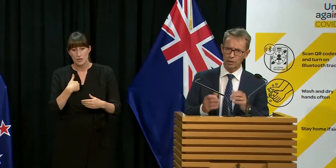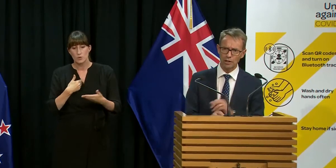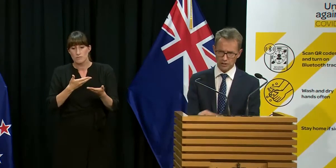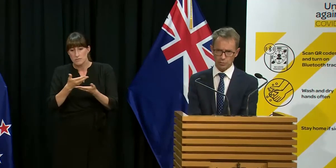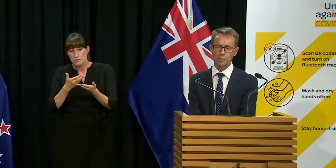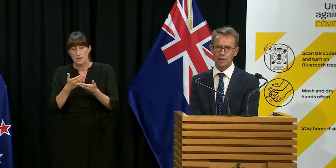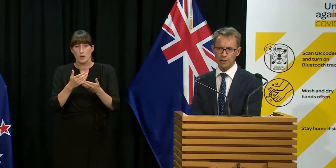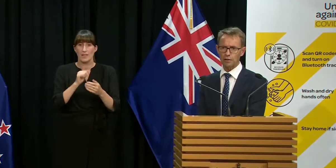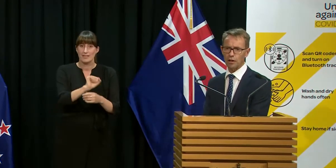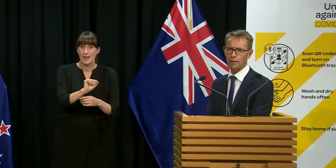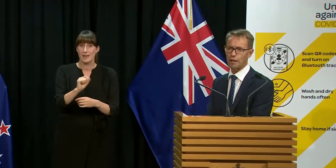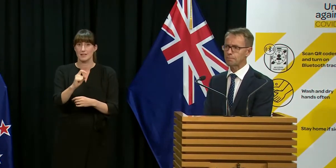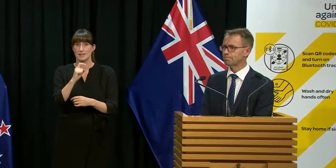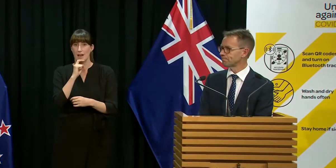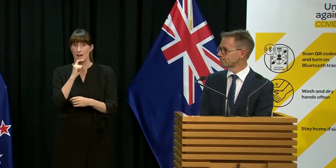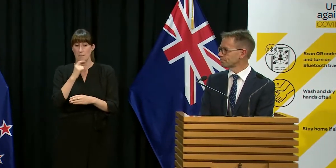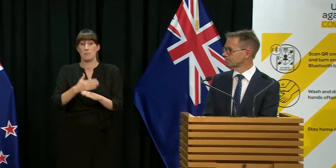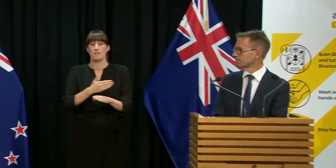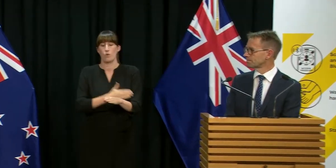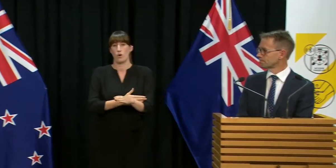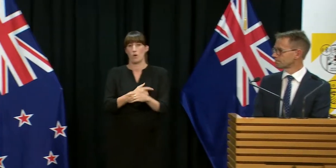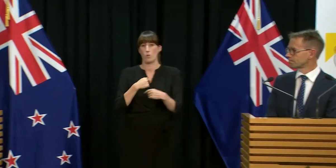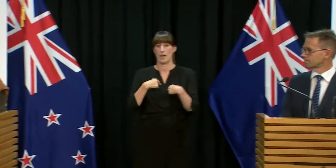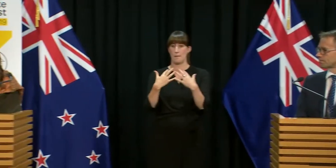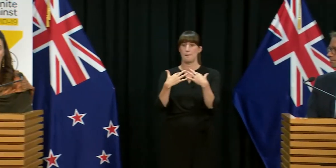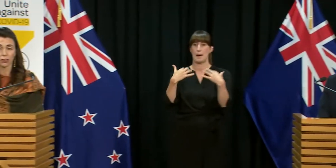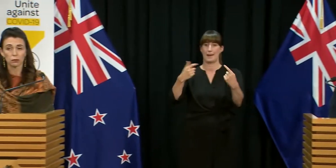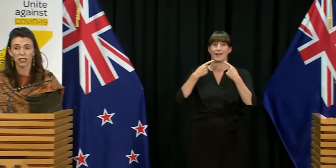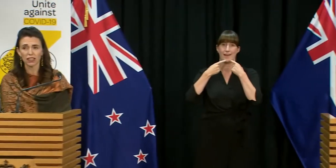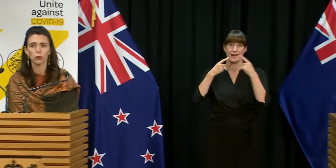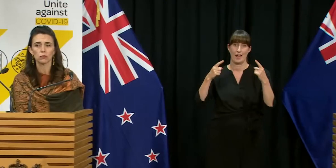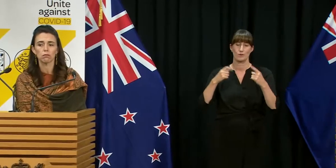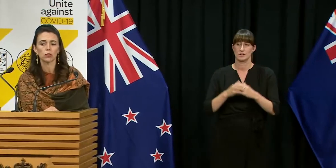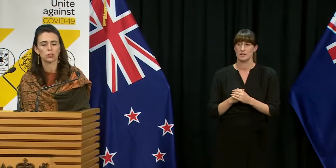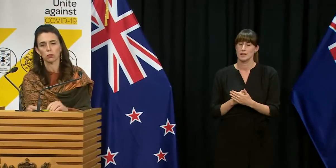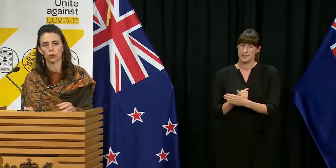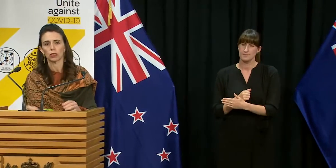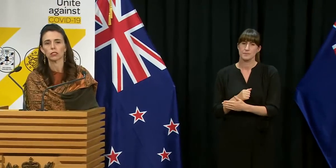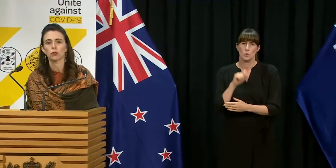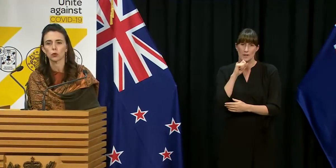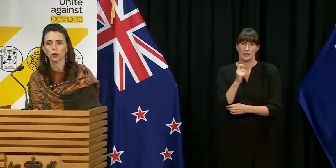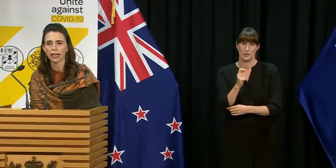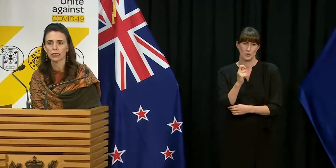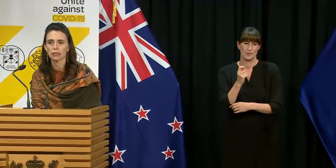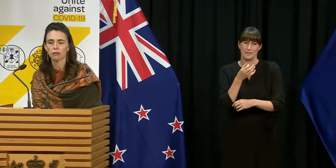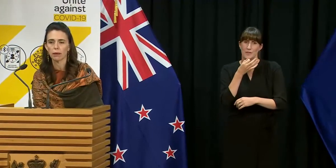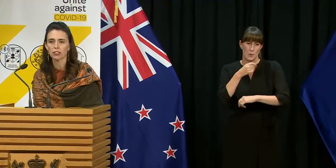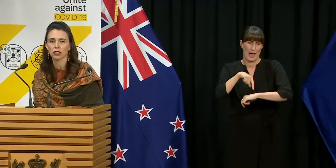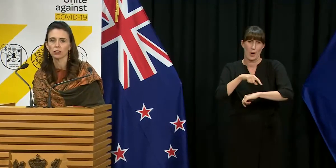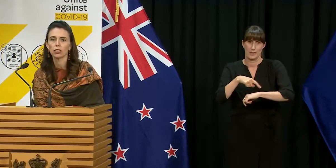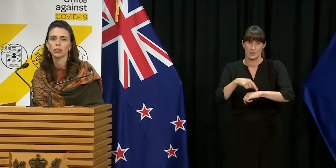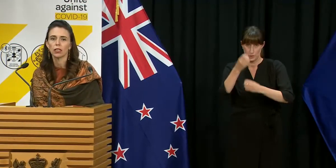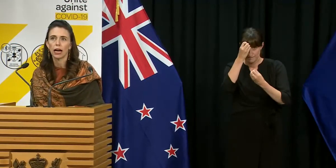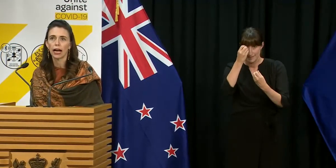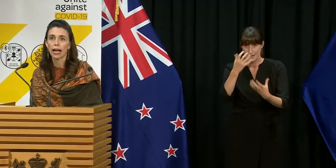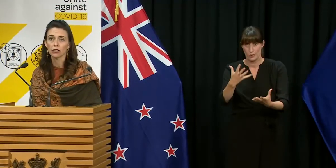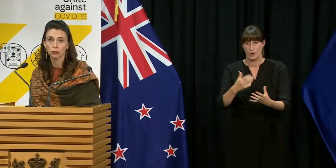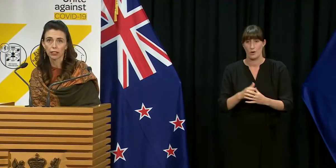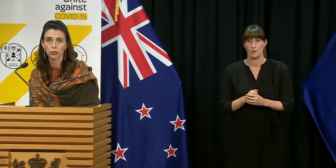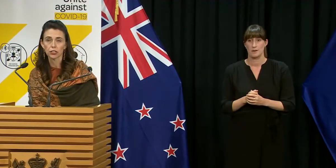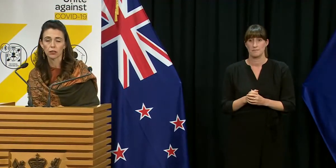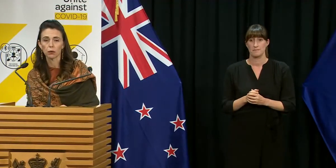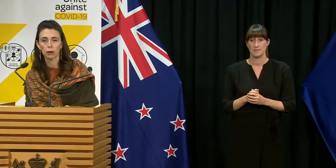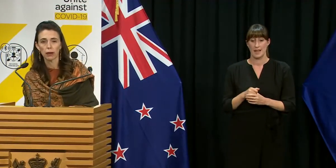make a public announcement about anything like that. We're talking a matter of hours, but I think what's most important is, of course, we had this information